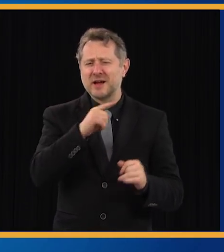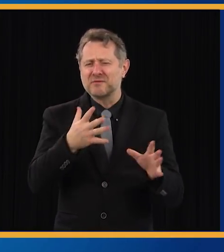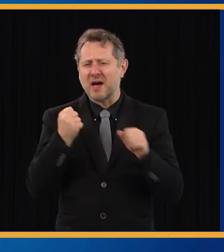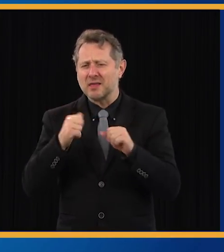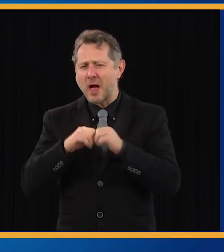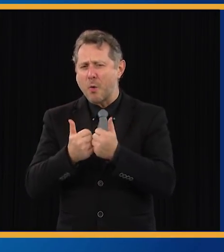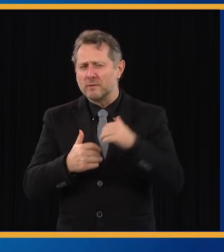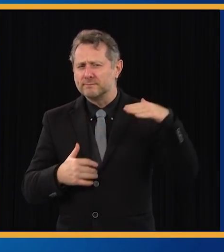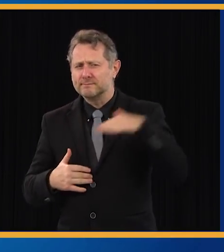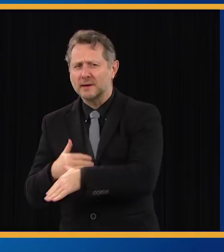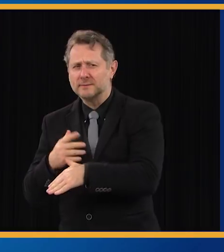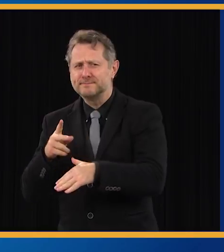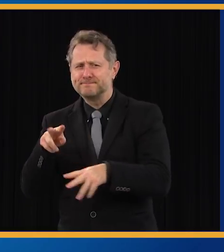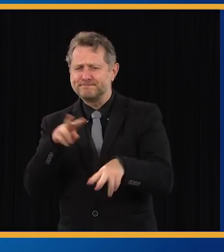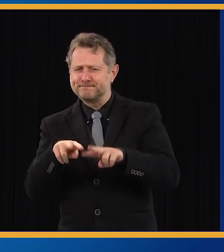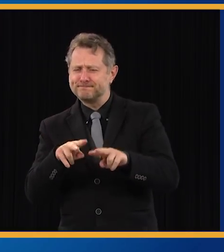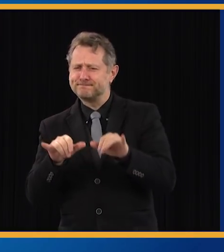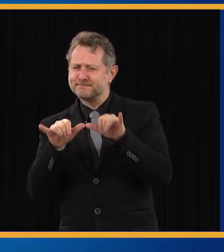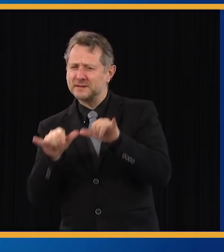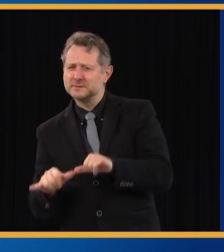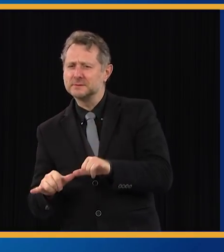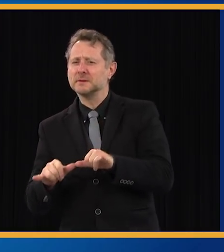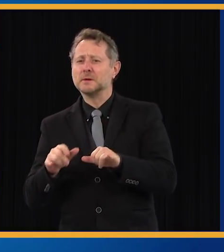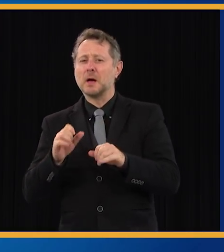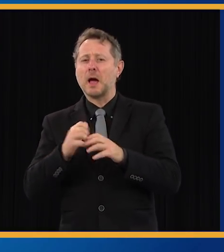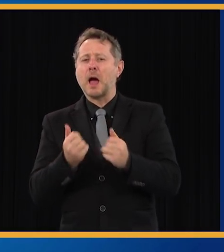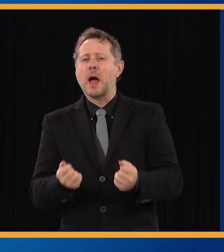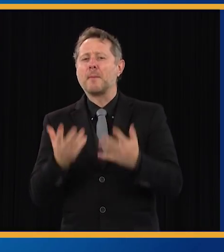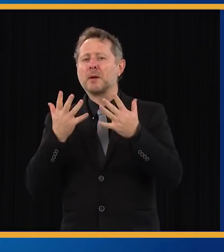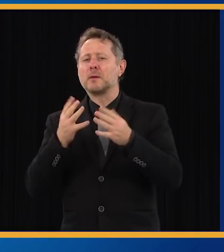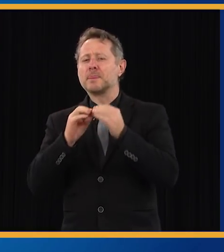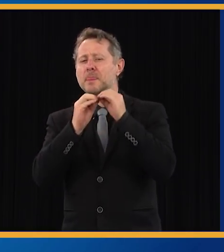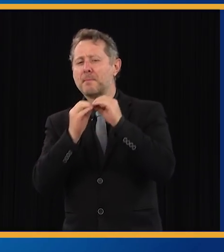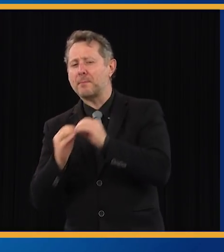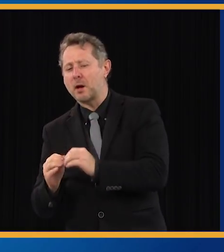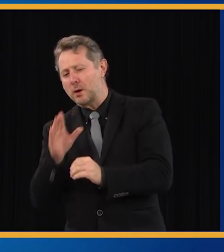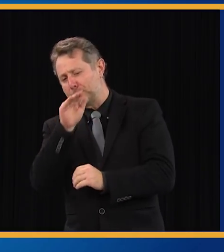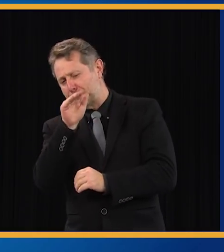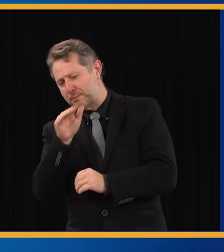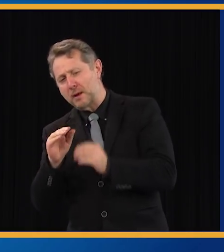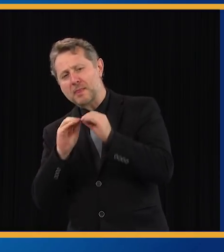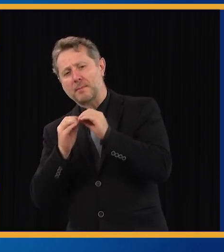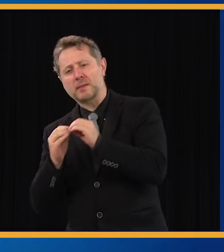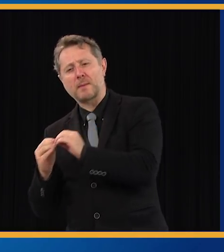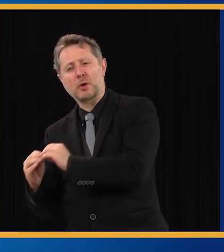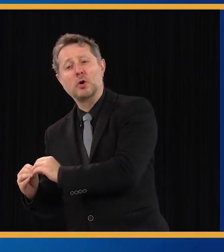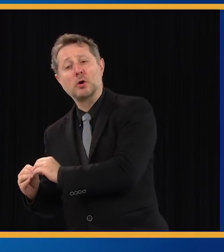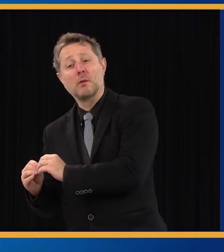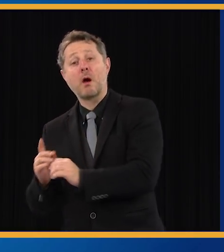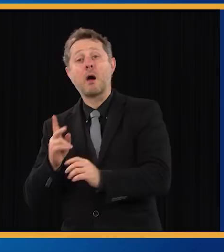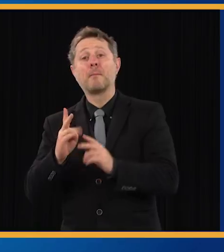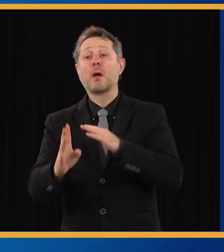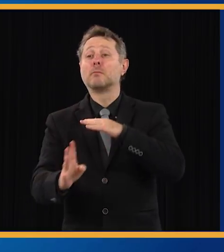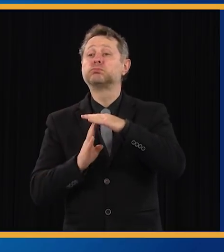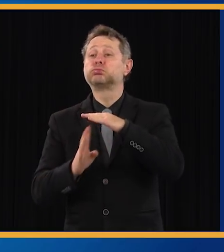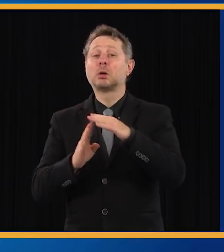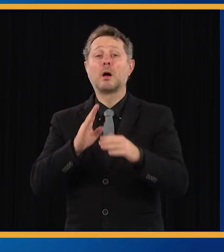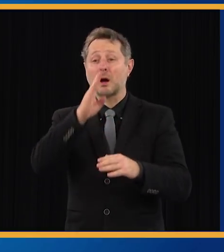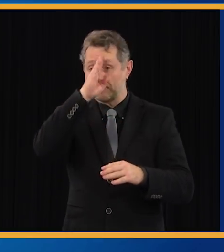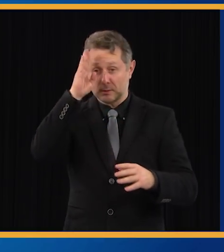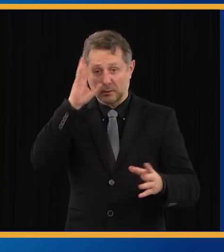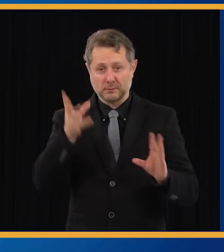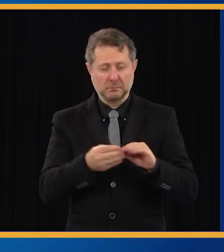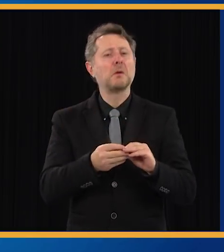goes and how low does the decline go, right? When does that hospitalization rate get down to